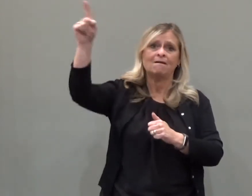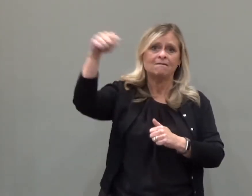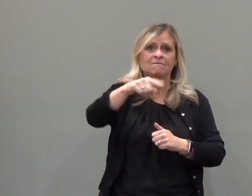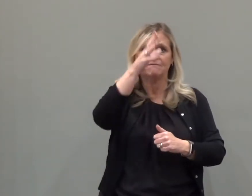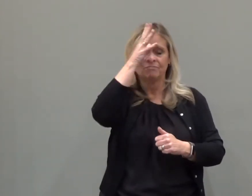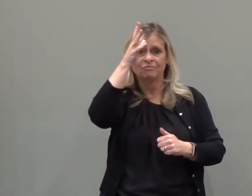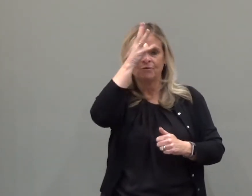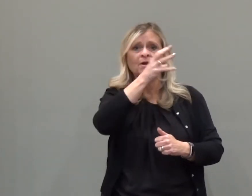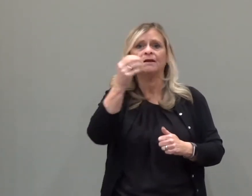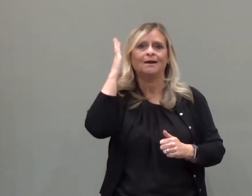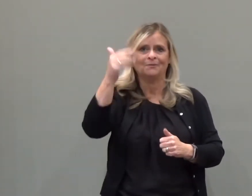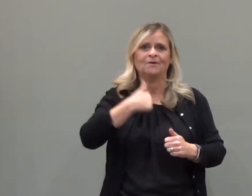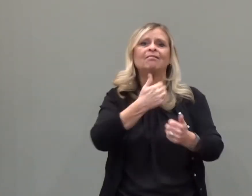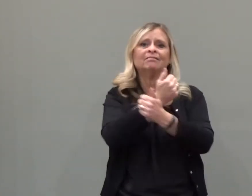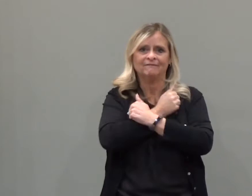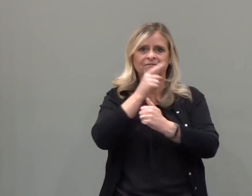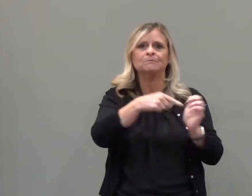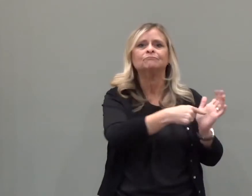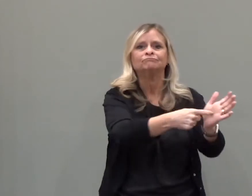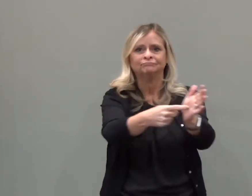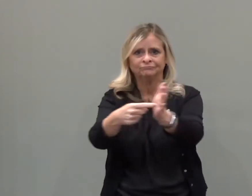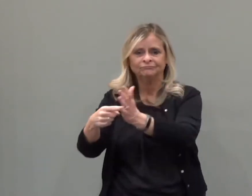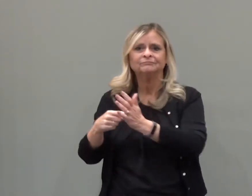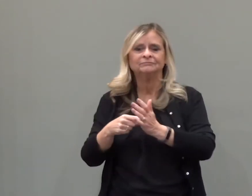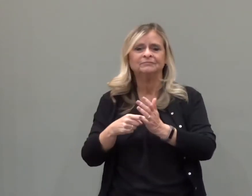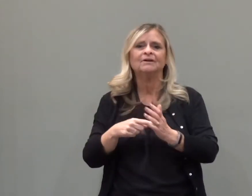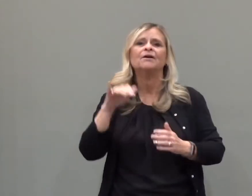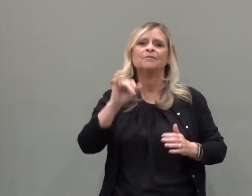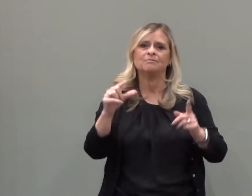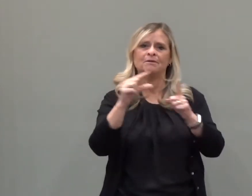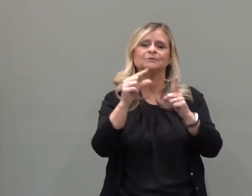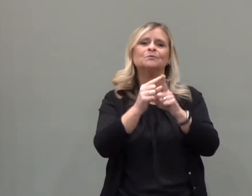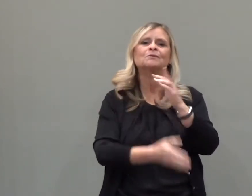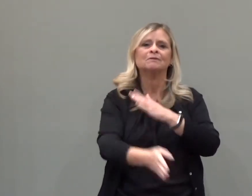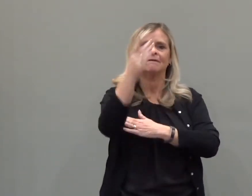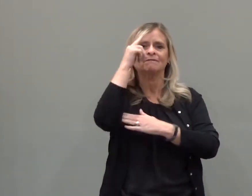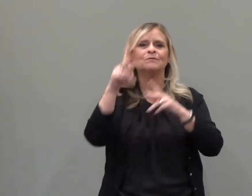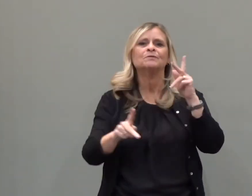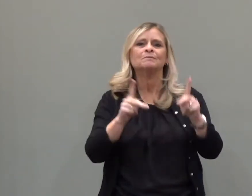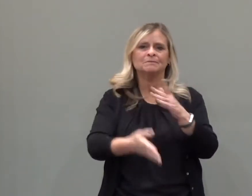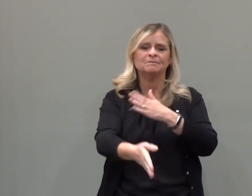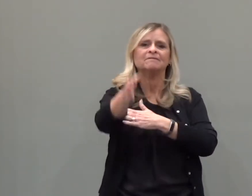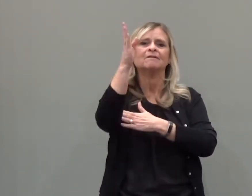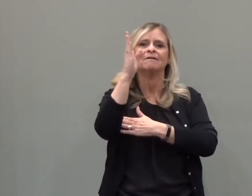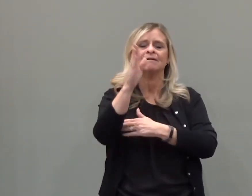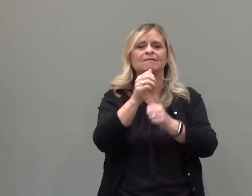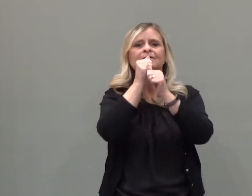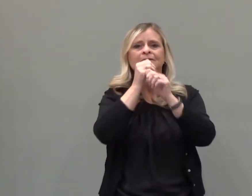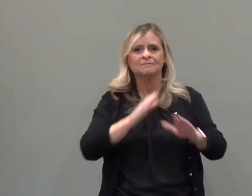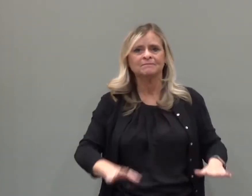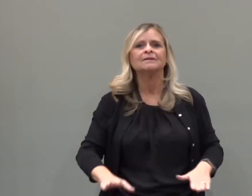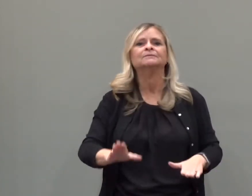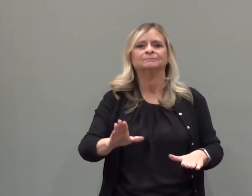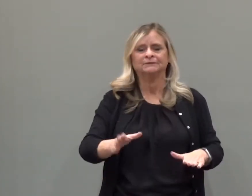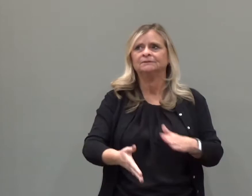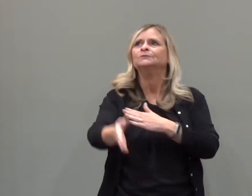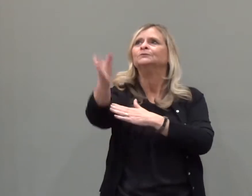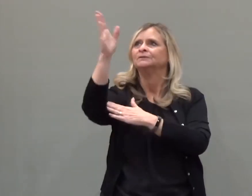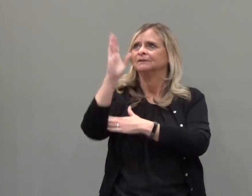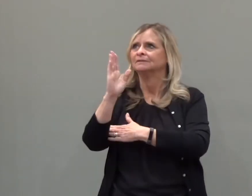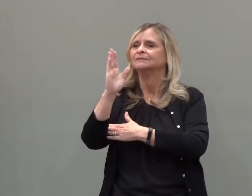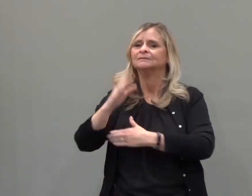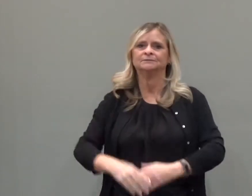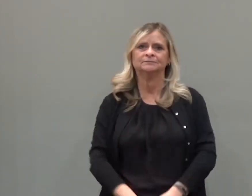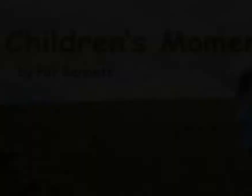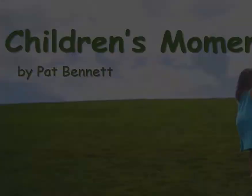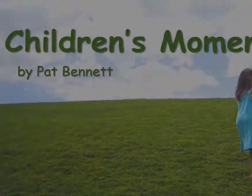will be loved by my Father, and I will love them and reveal myself to them. This is the word of God for the people of God. Thanks